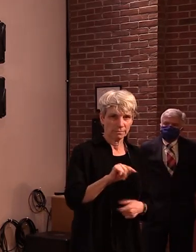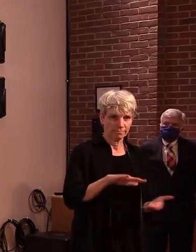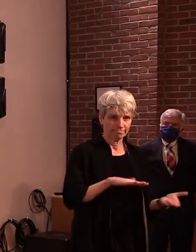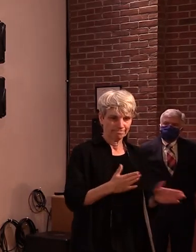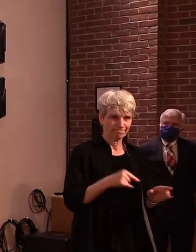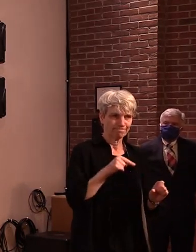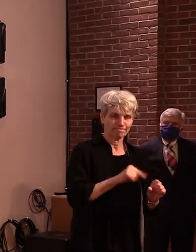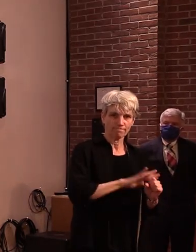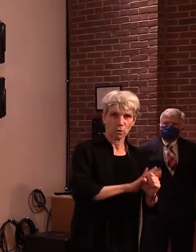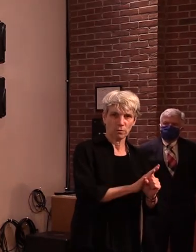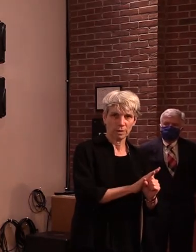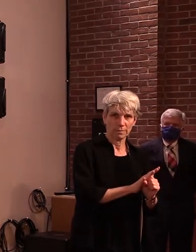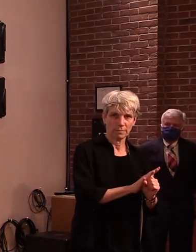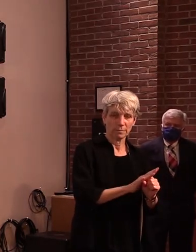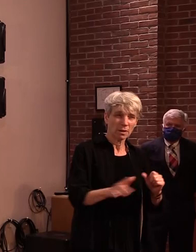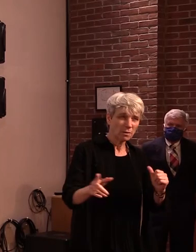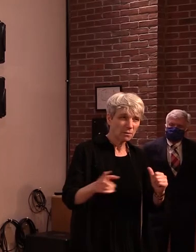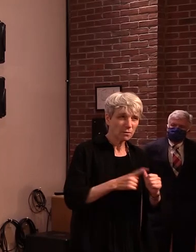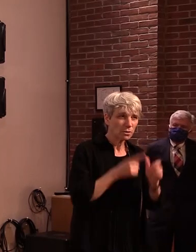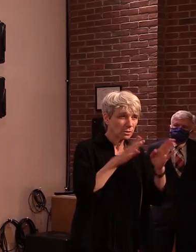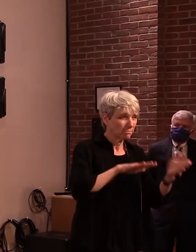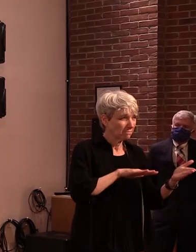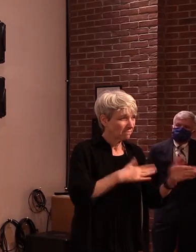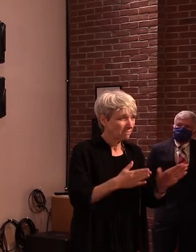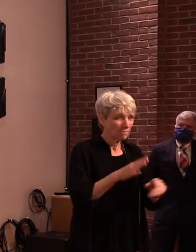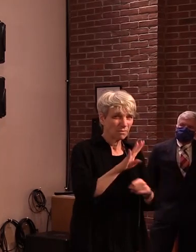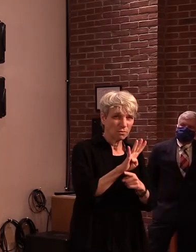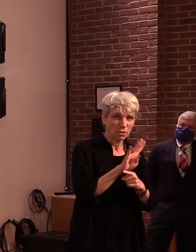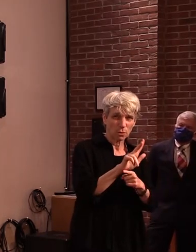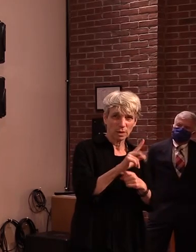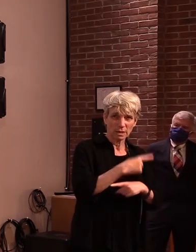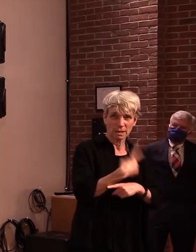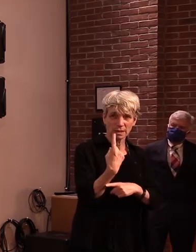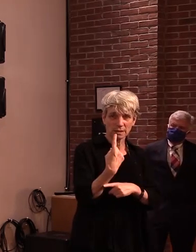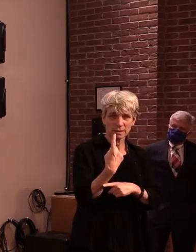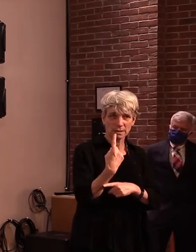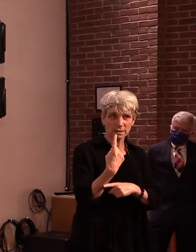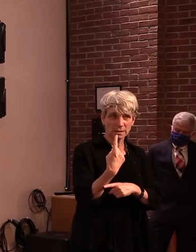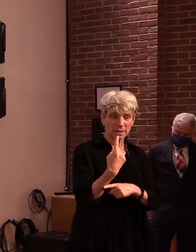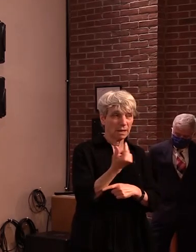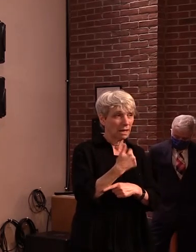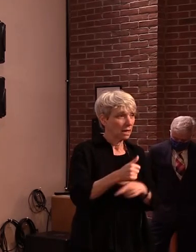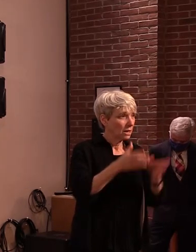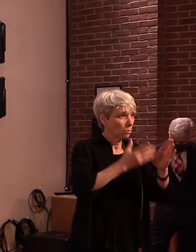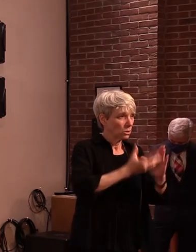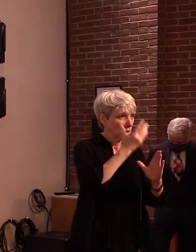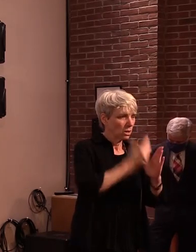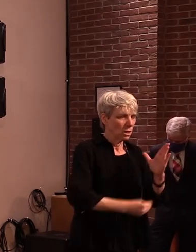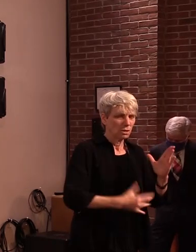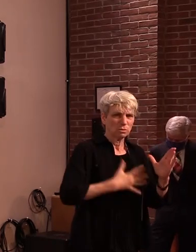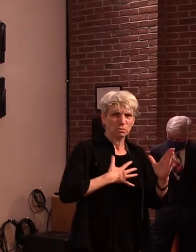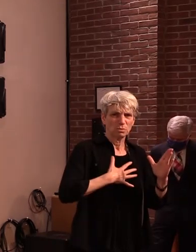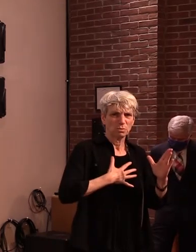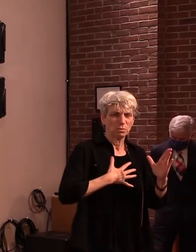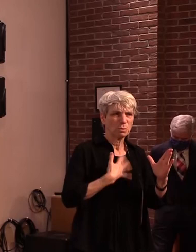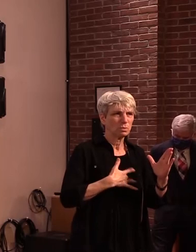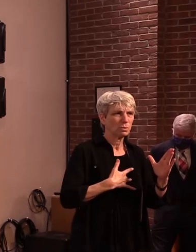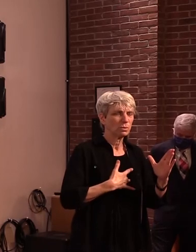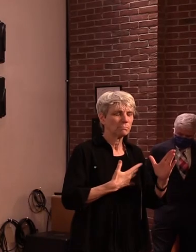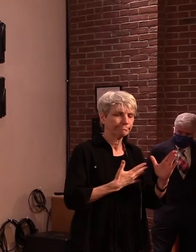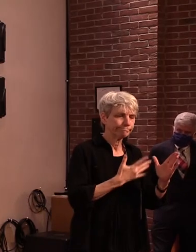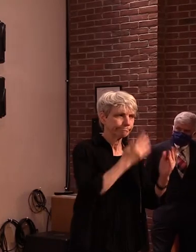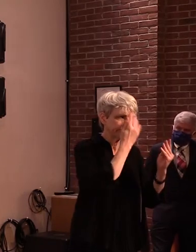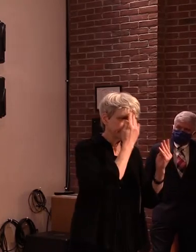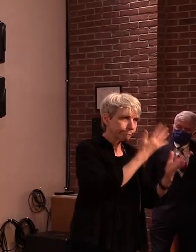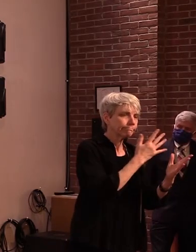first Vermont death in 43 days. Each death is a cause for sadness, and I express my deep condolences to the loved